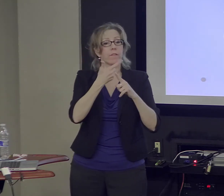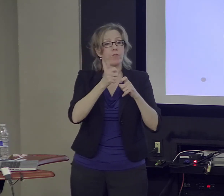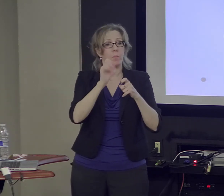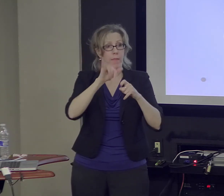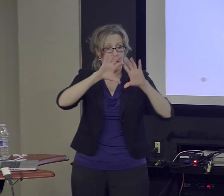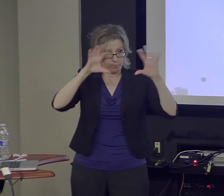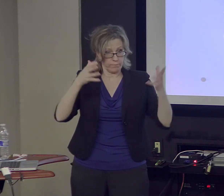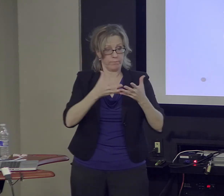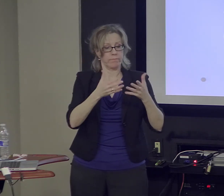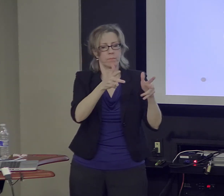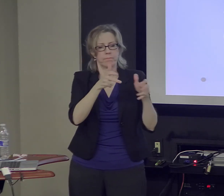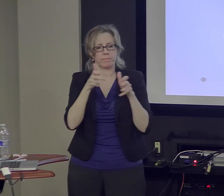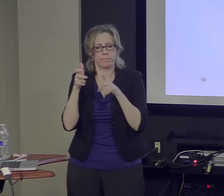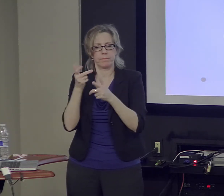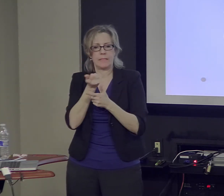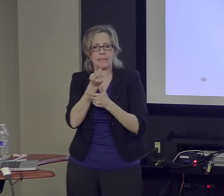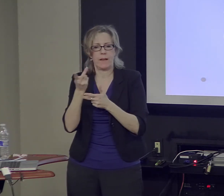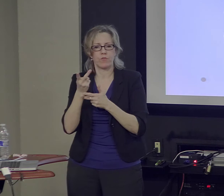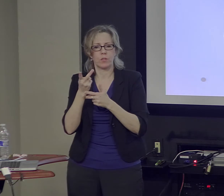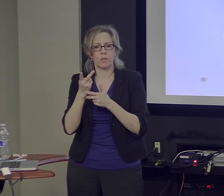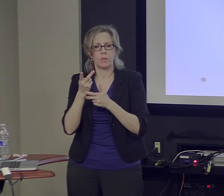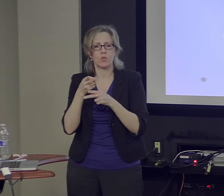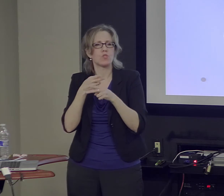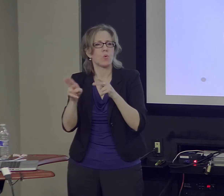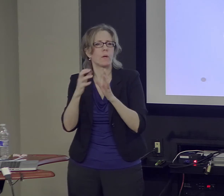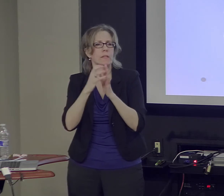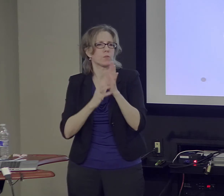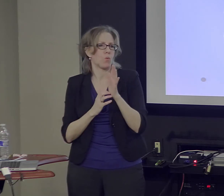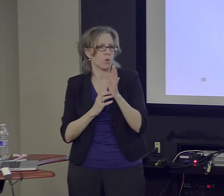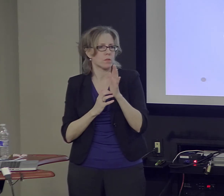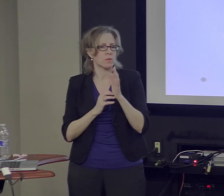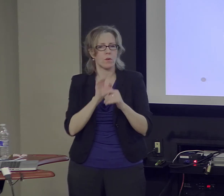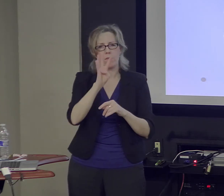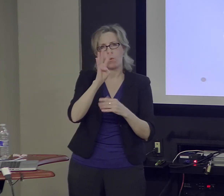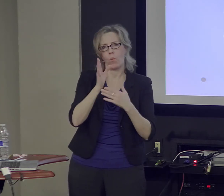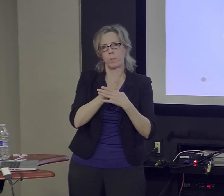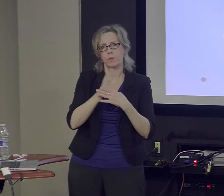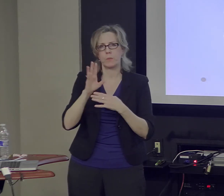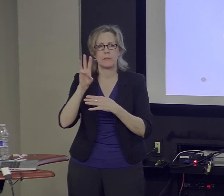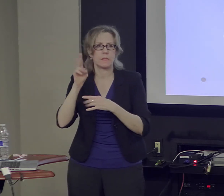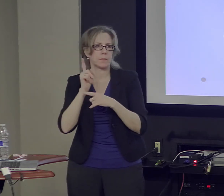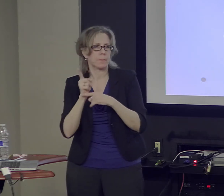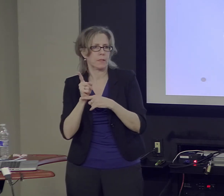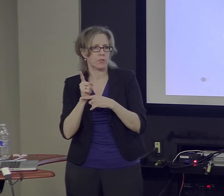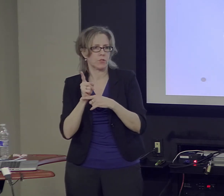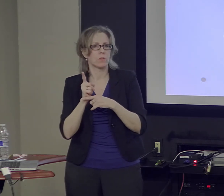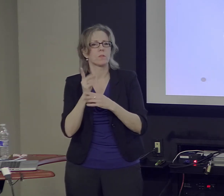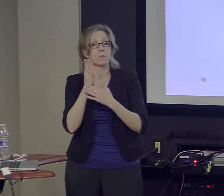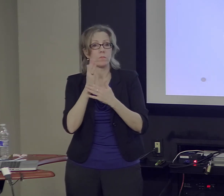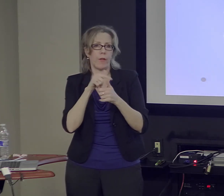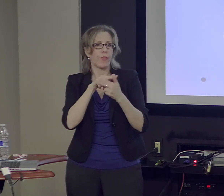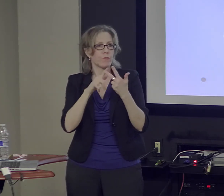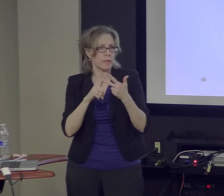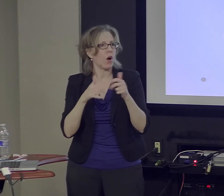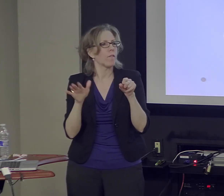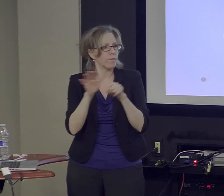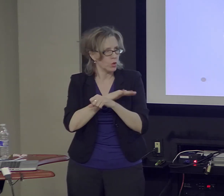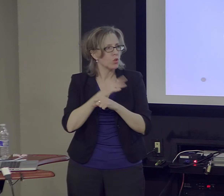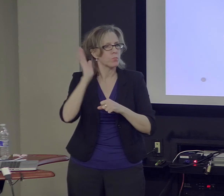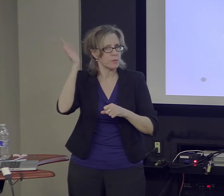they're using them. From that information, I'm going to create maybe a 4 to 6 minute